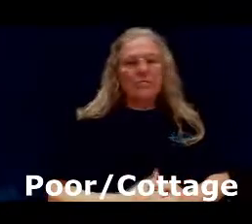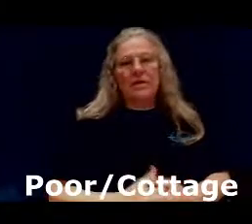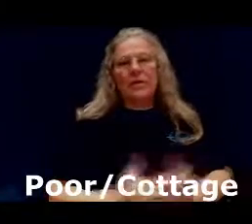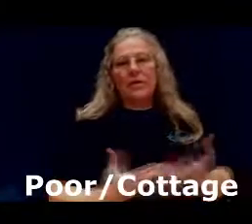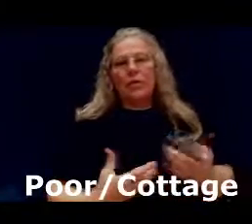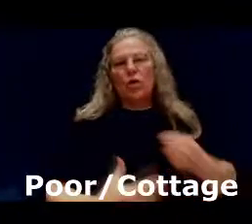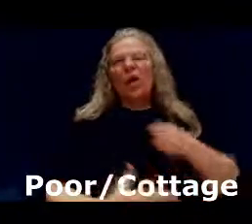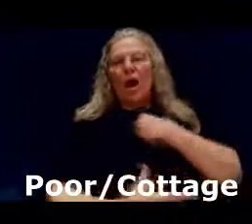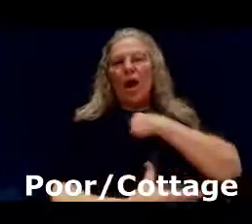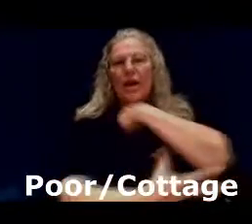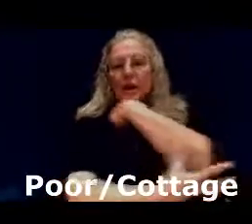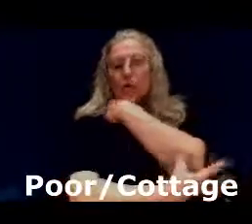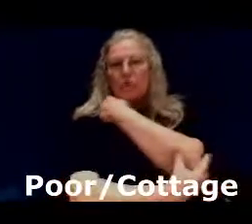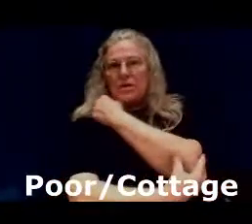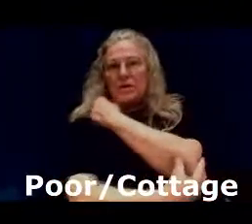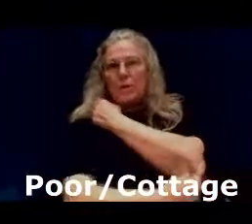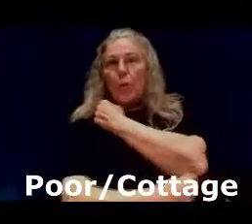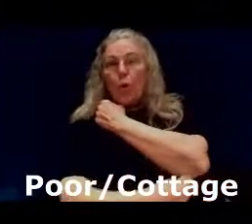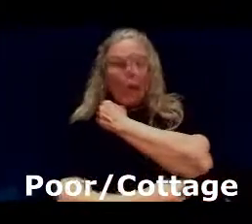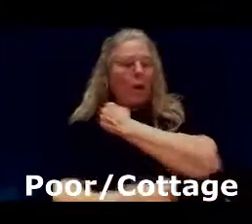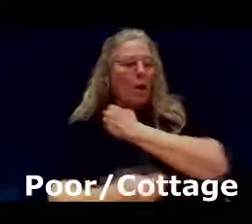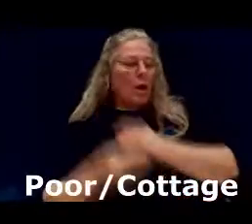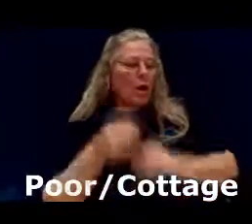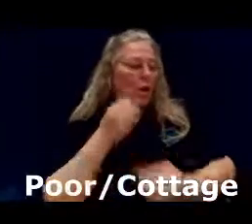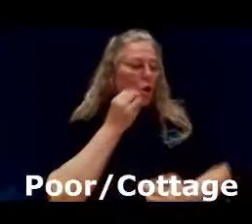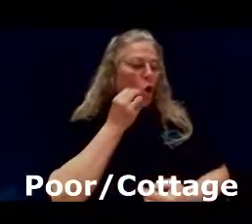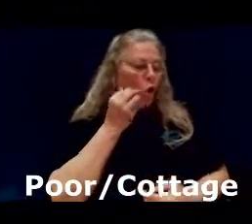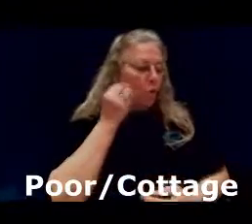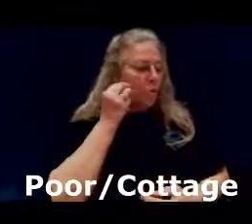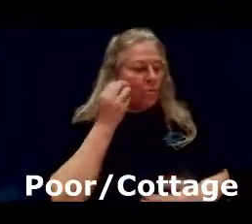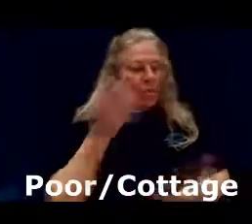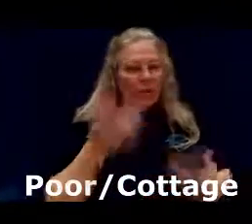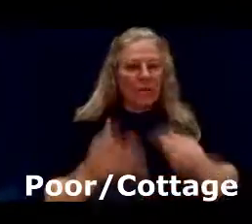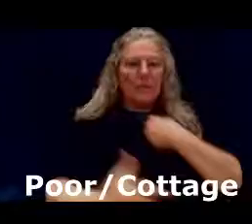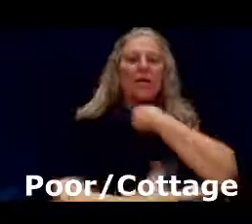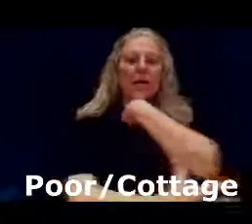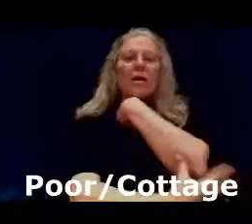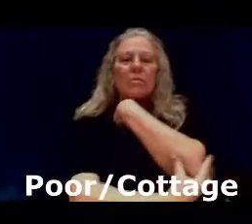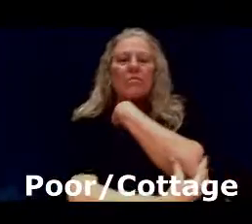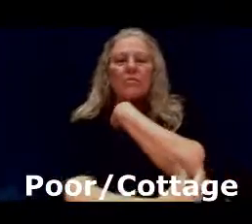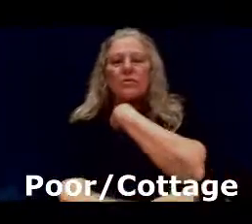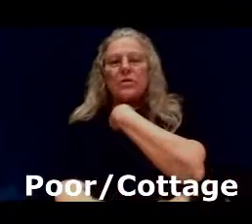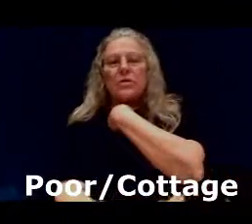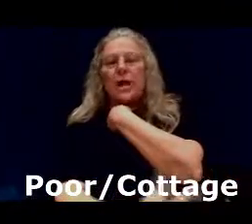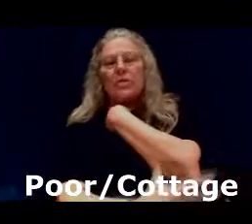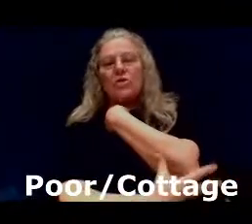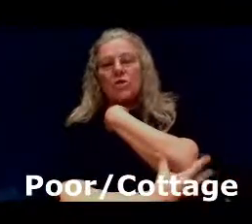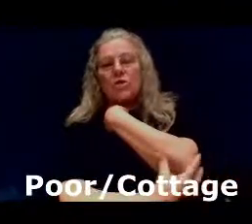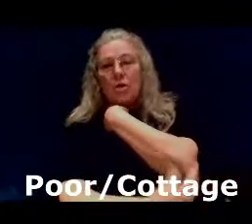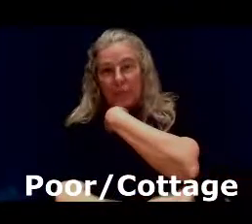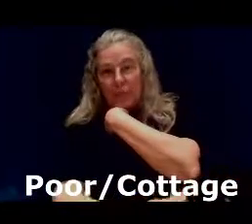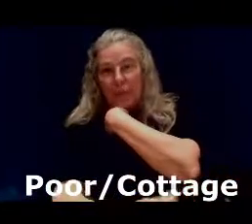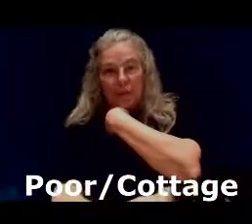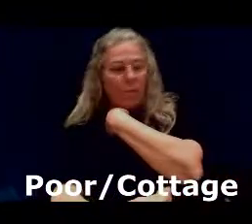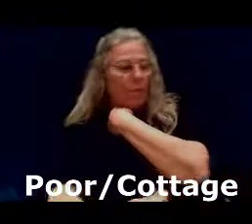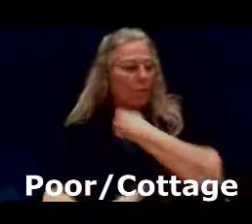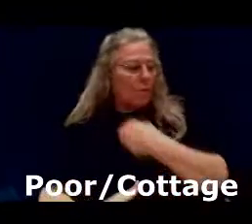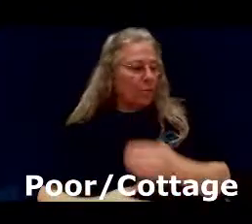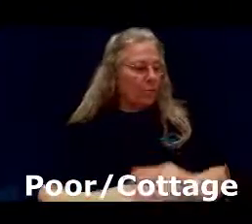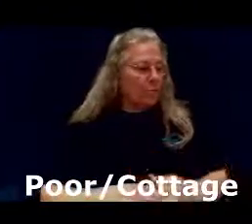It's like the word cottage is a poor home, but most of the time they'll just talk about being a poor.